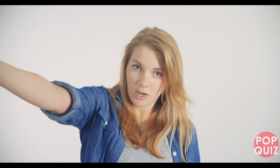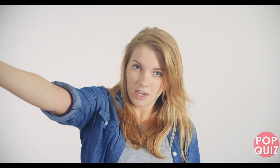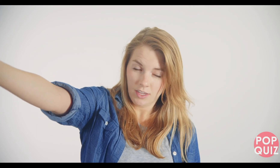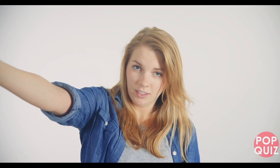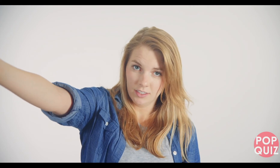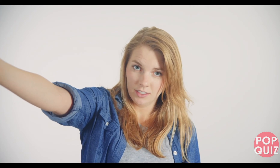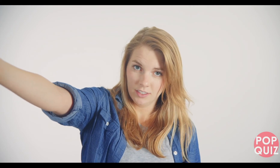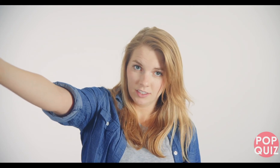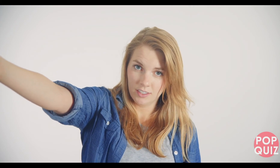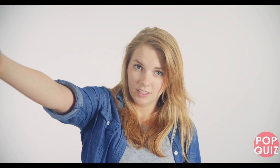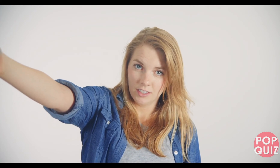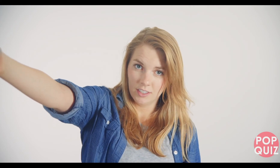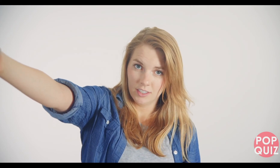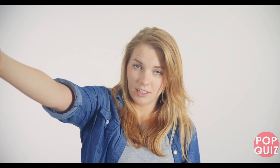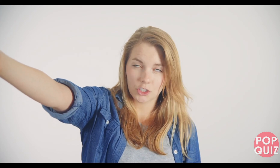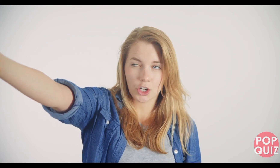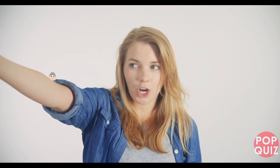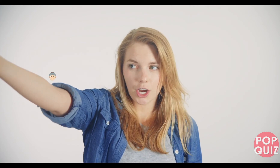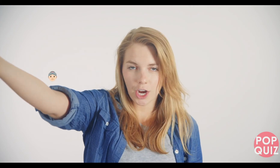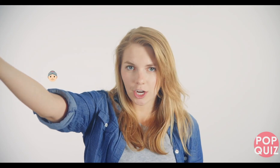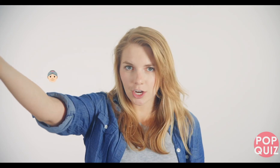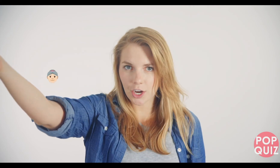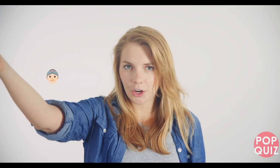Anybody? It's your great